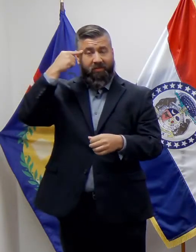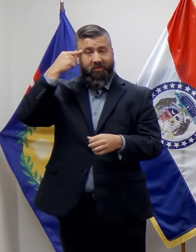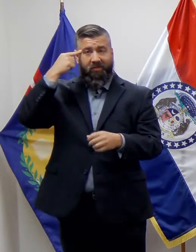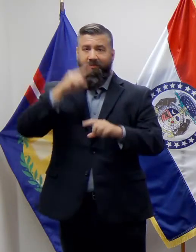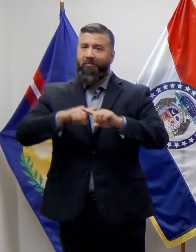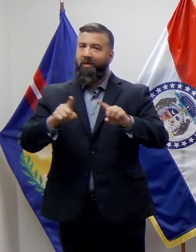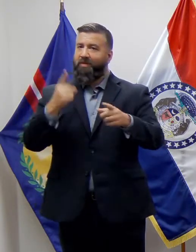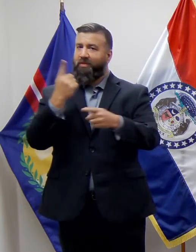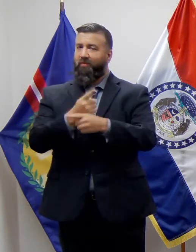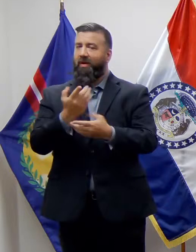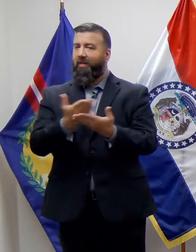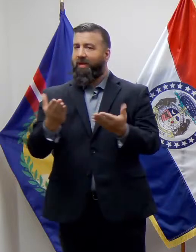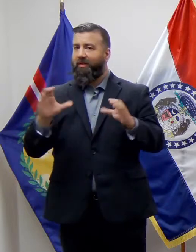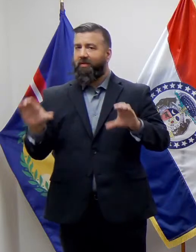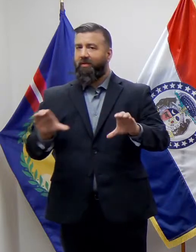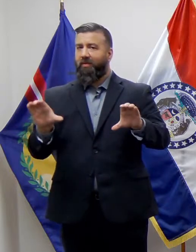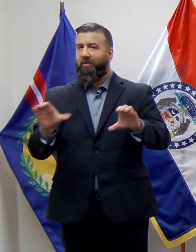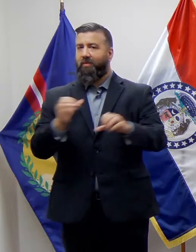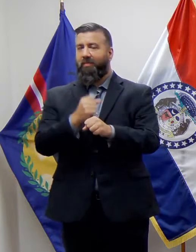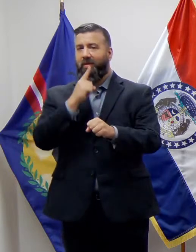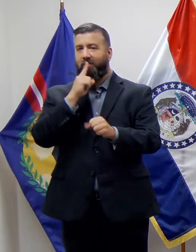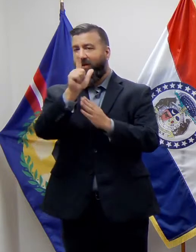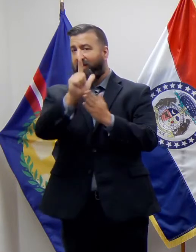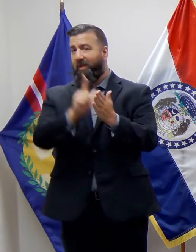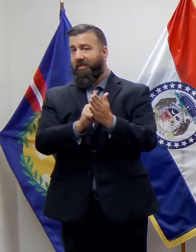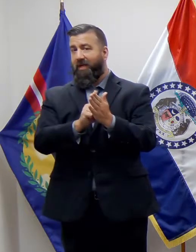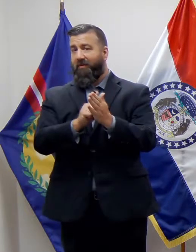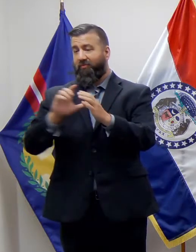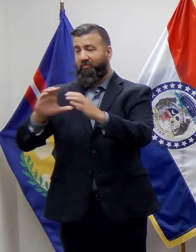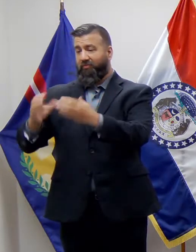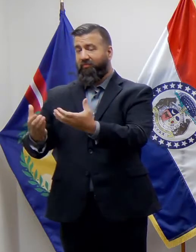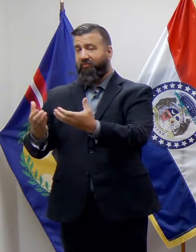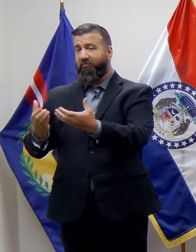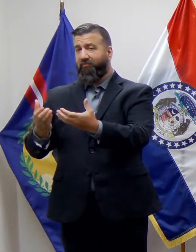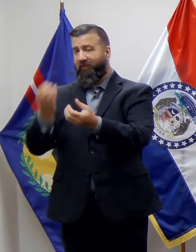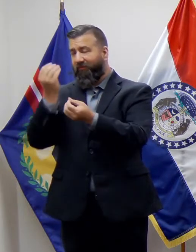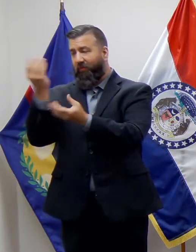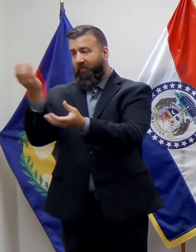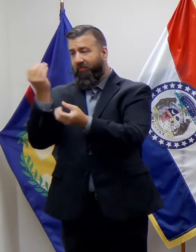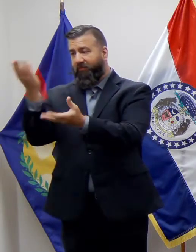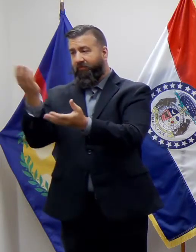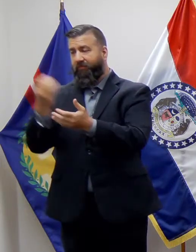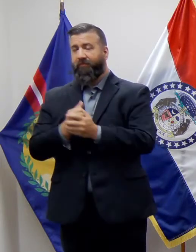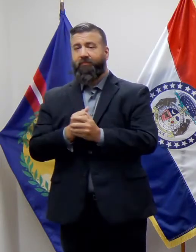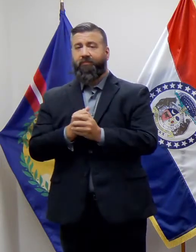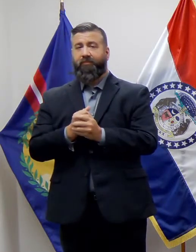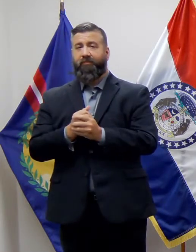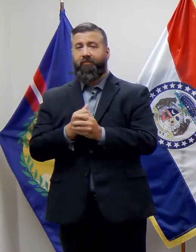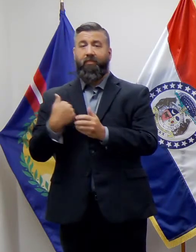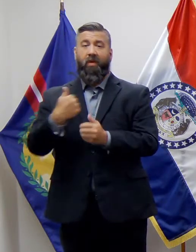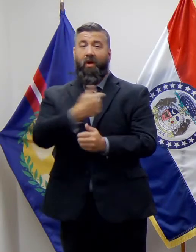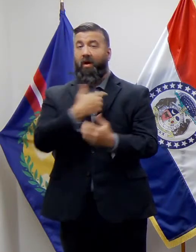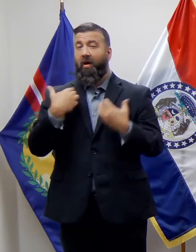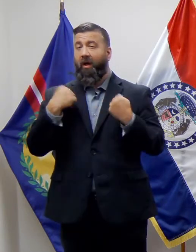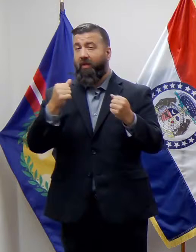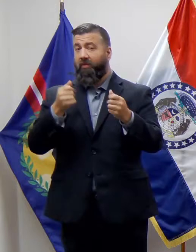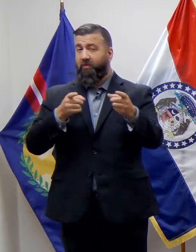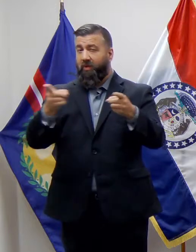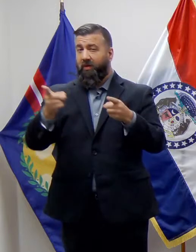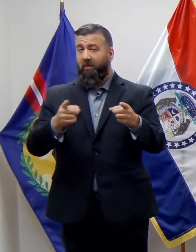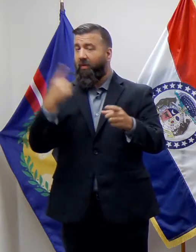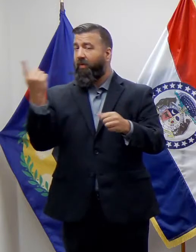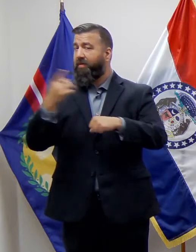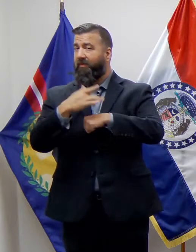do to keep our legislative branch informed. Our health director is always available, like he was for council members last